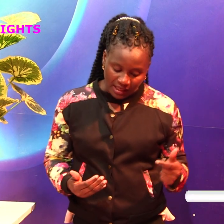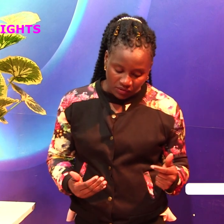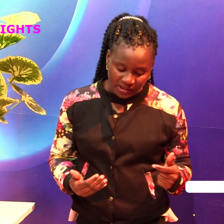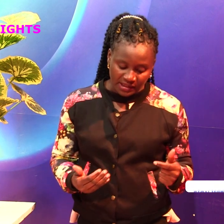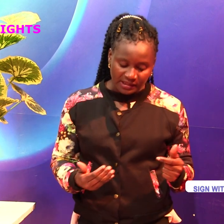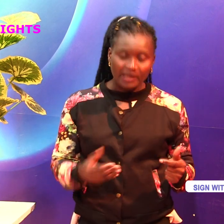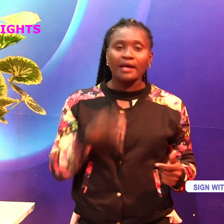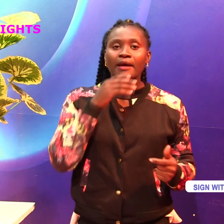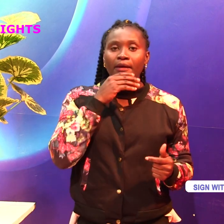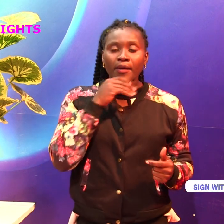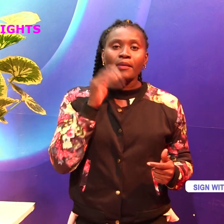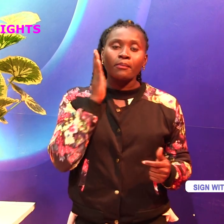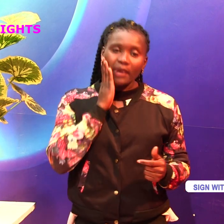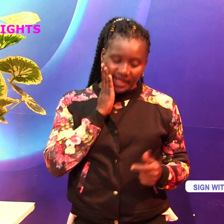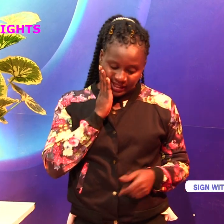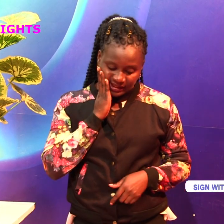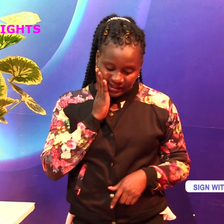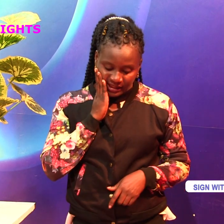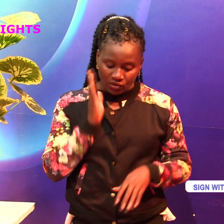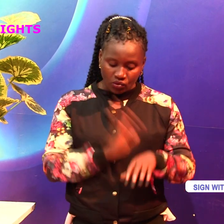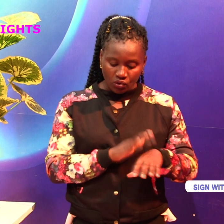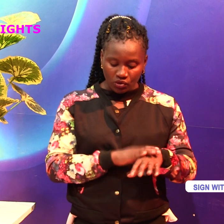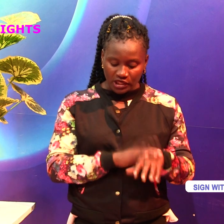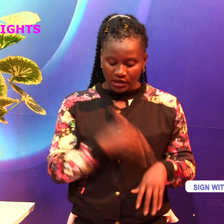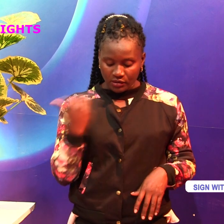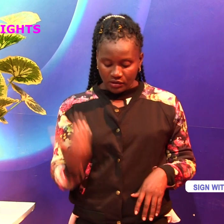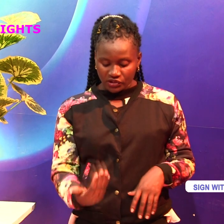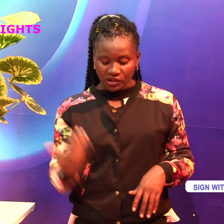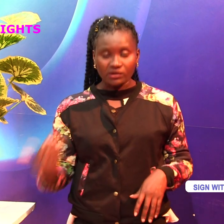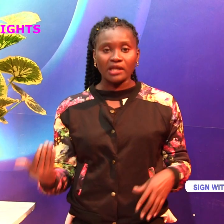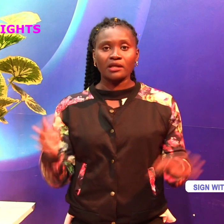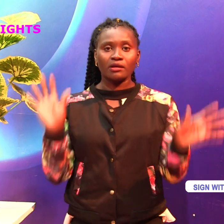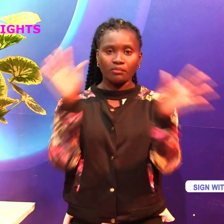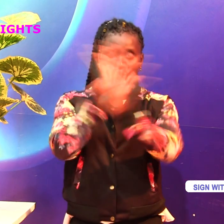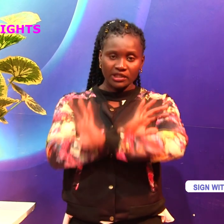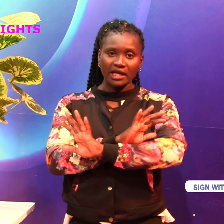Language is parents, good, children, protect.